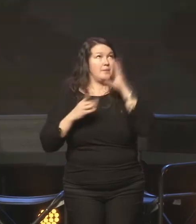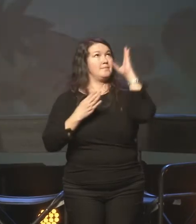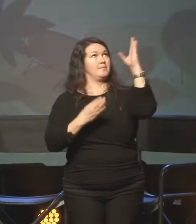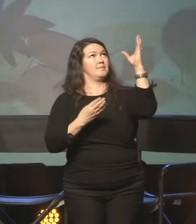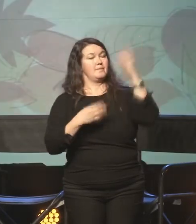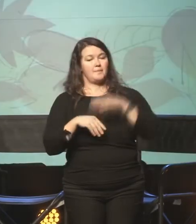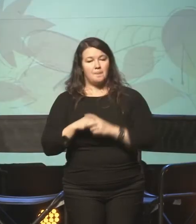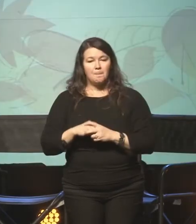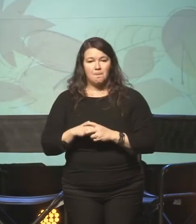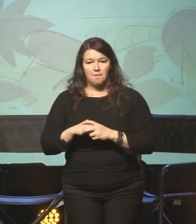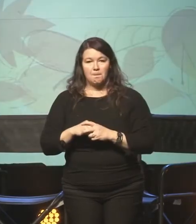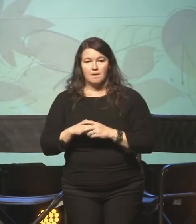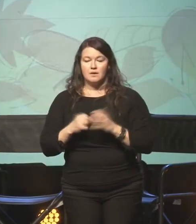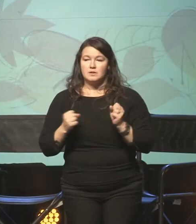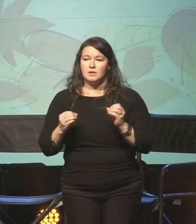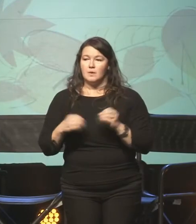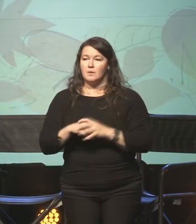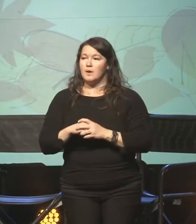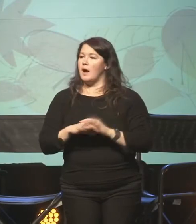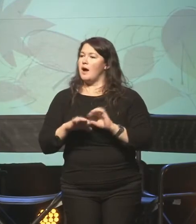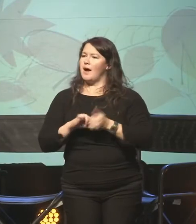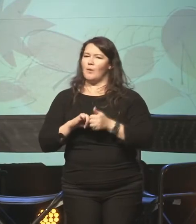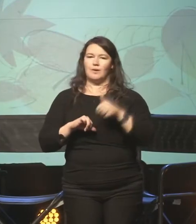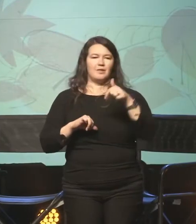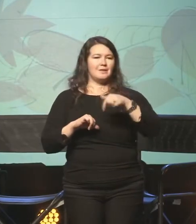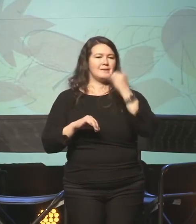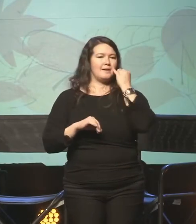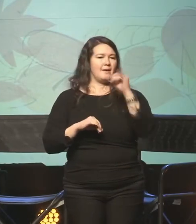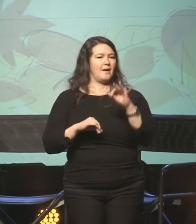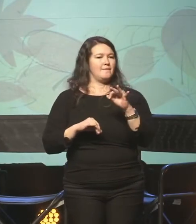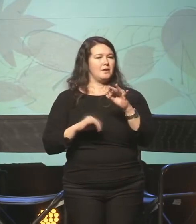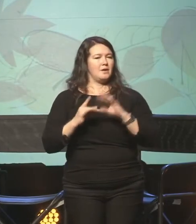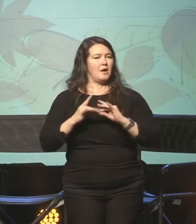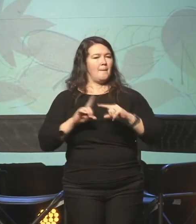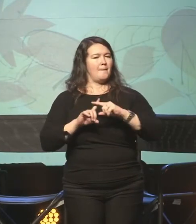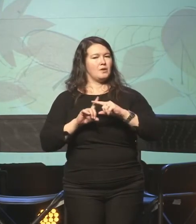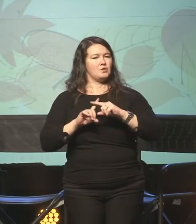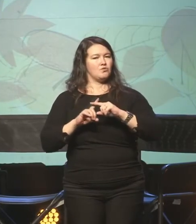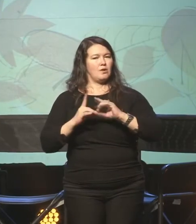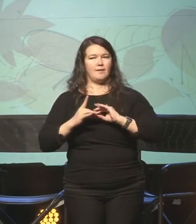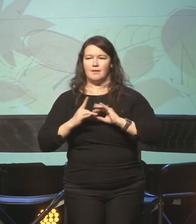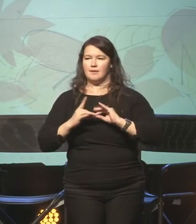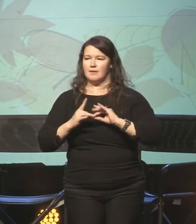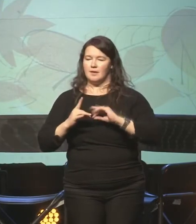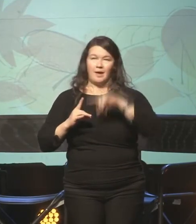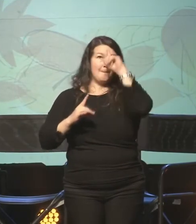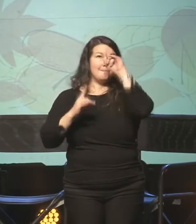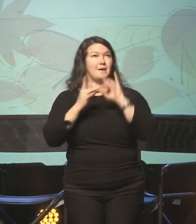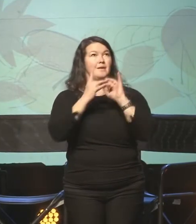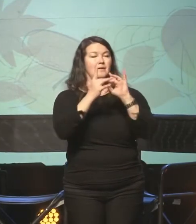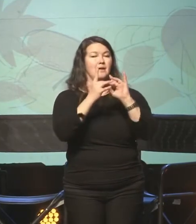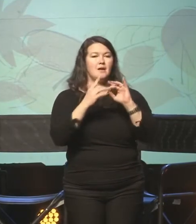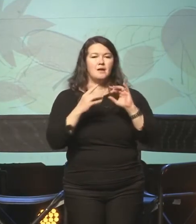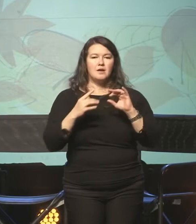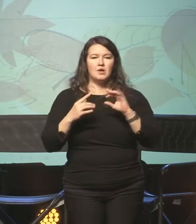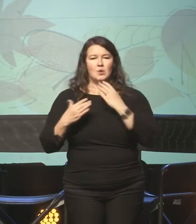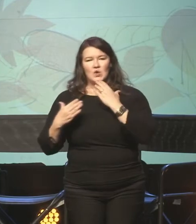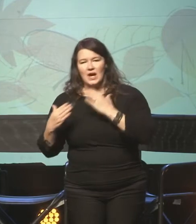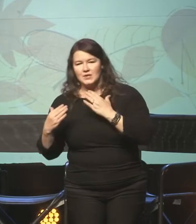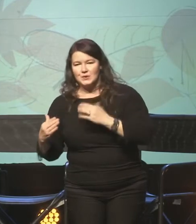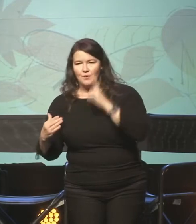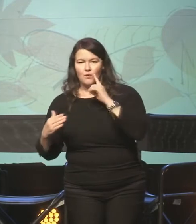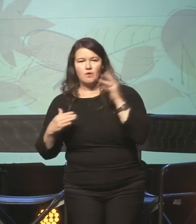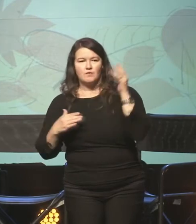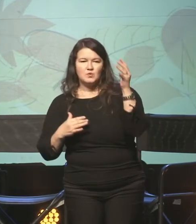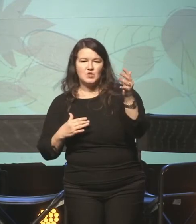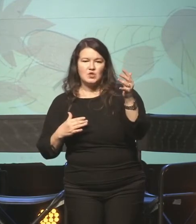truth. So how does this idea of a mantra, how does this idea of mindfulness, of gratitude for the